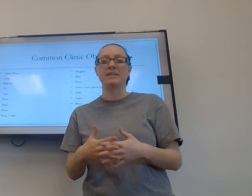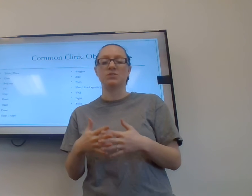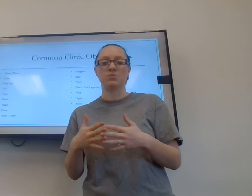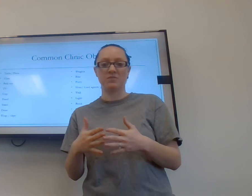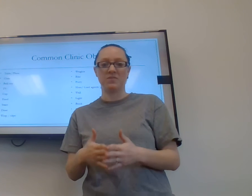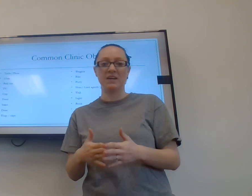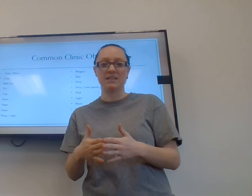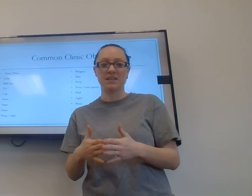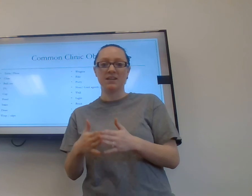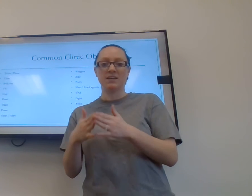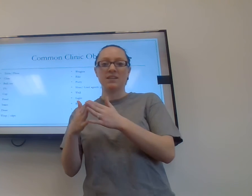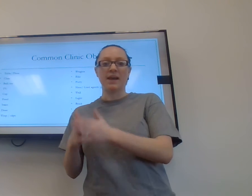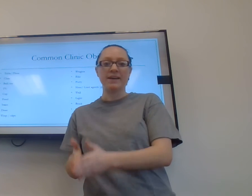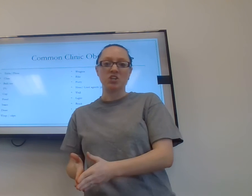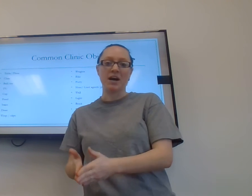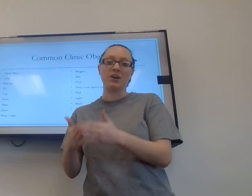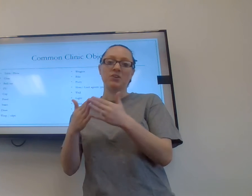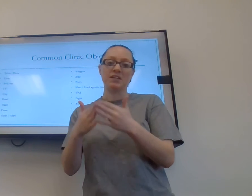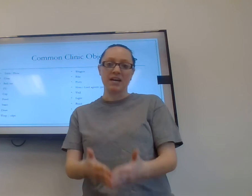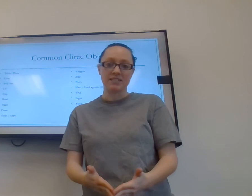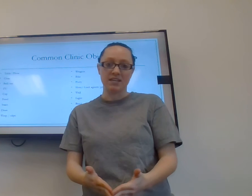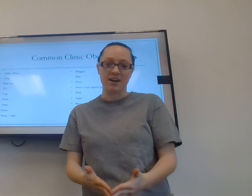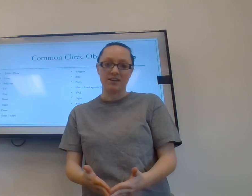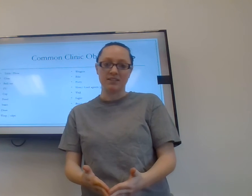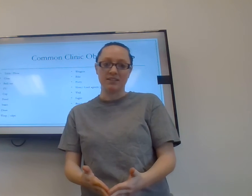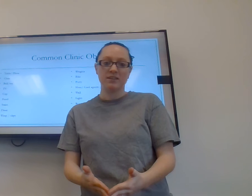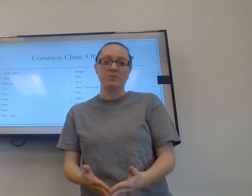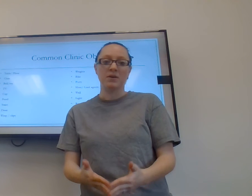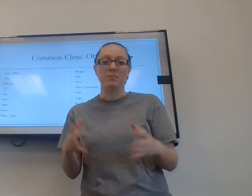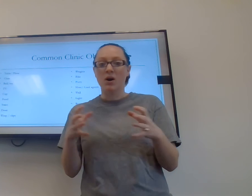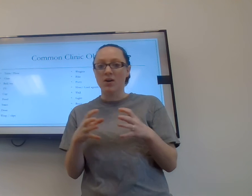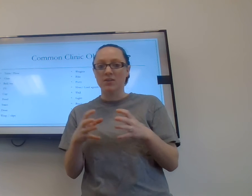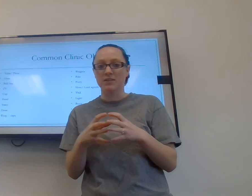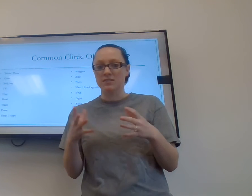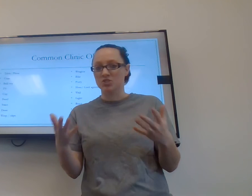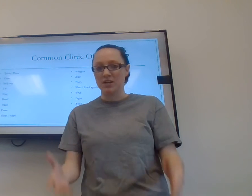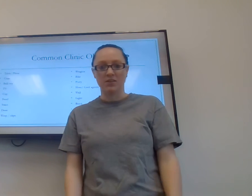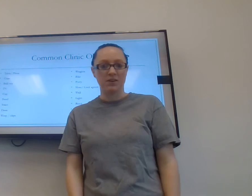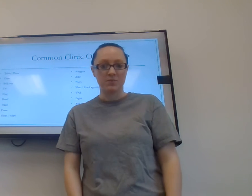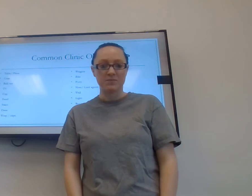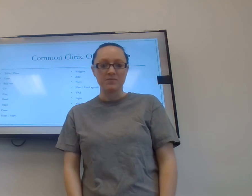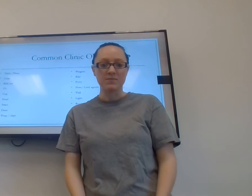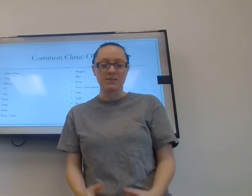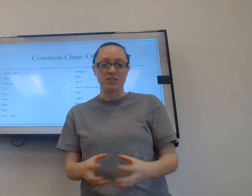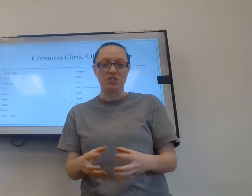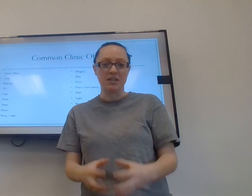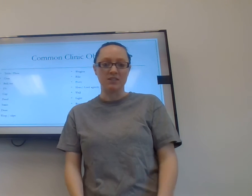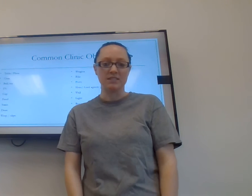would fit that child and that sign. But ball is a generic